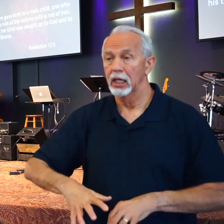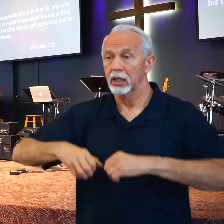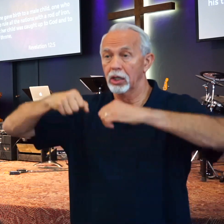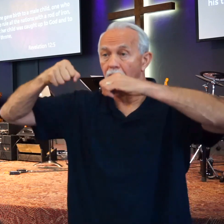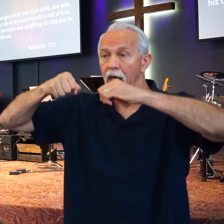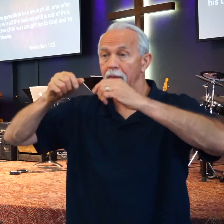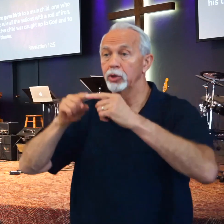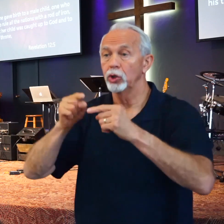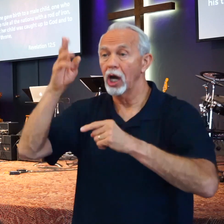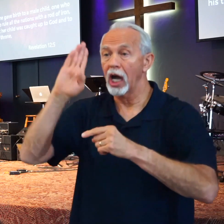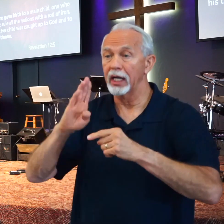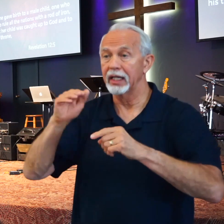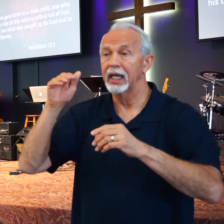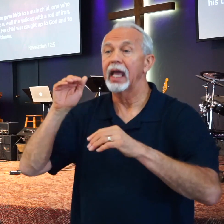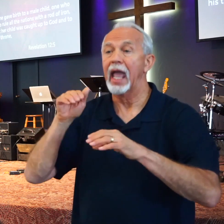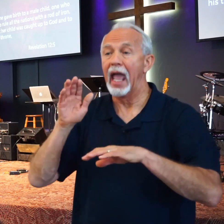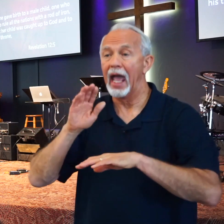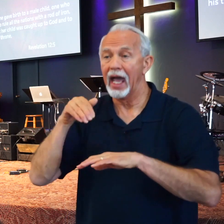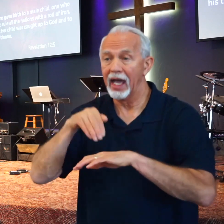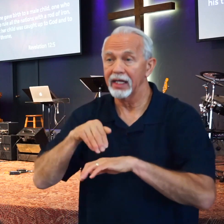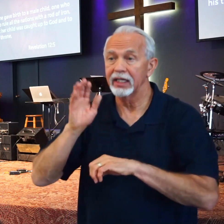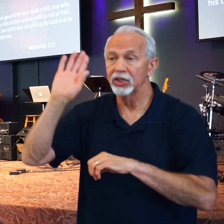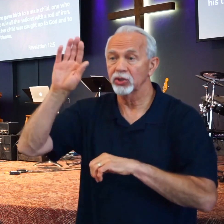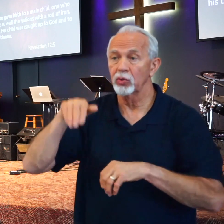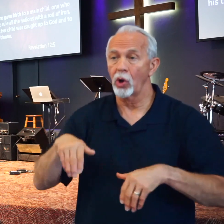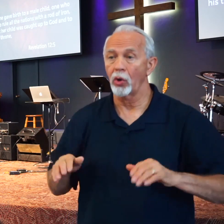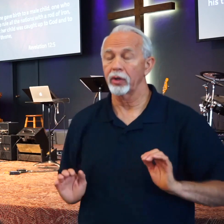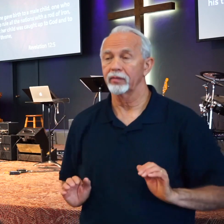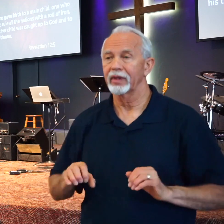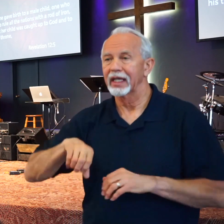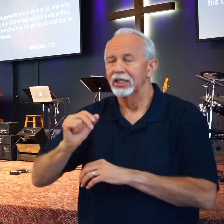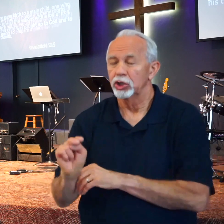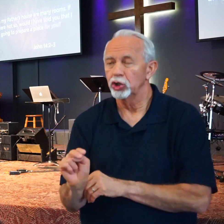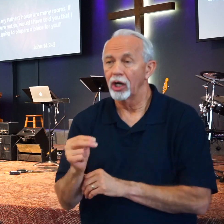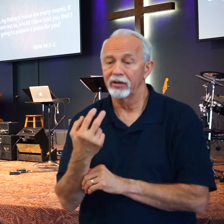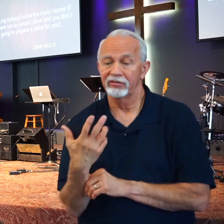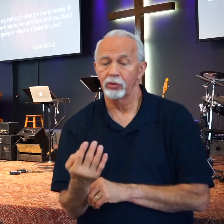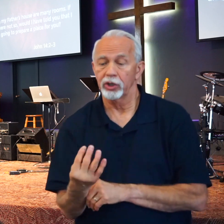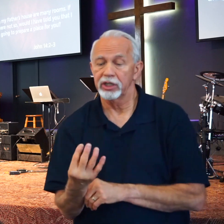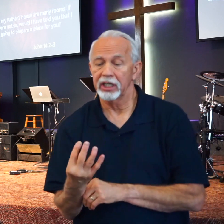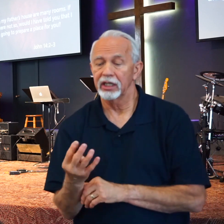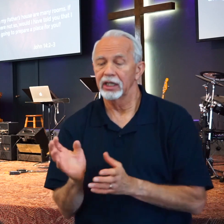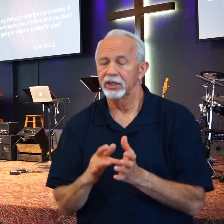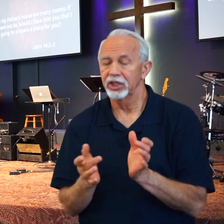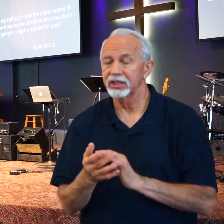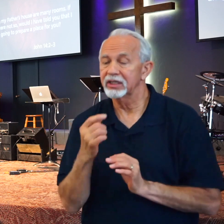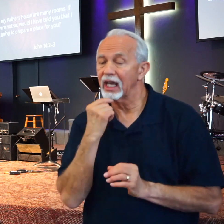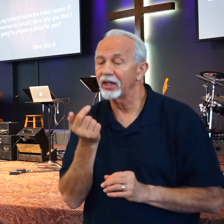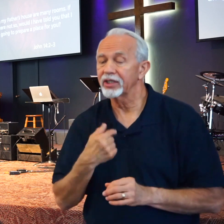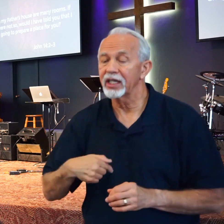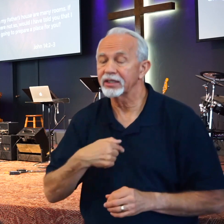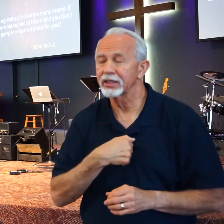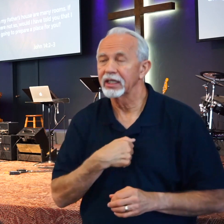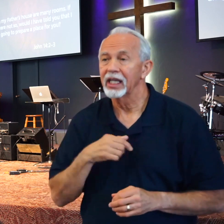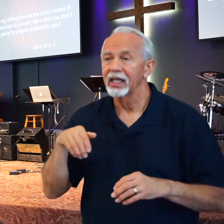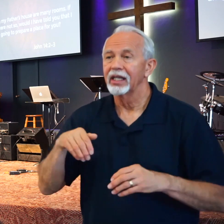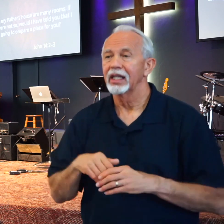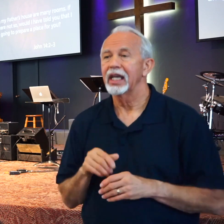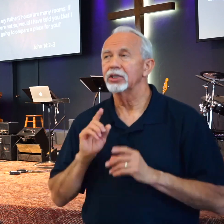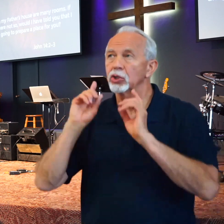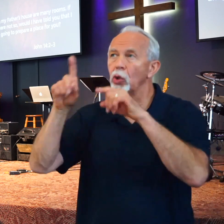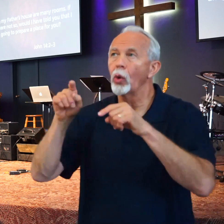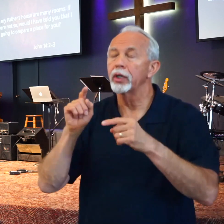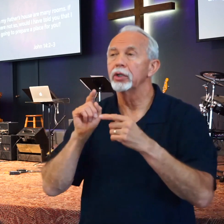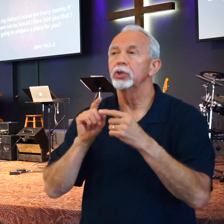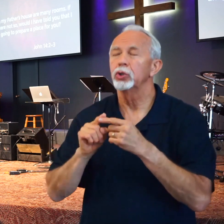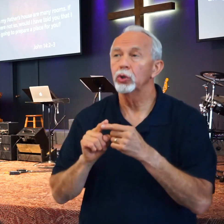his throne. Another verse, John 14, Jesus tells us that he is going to